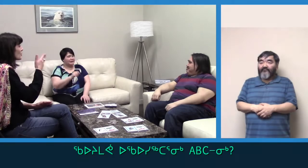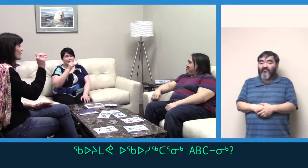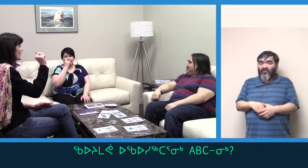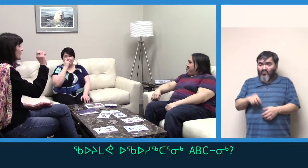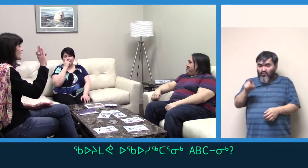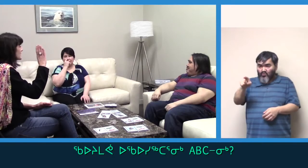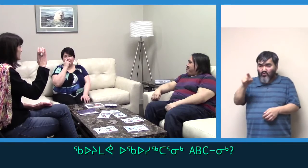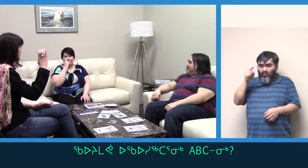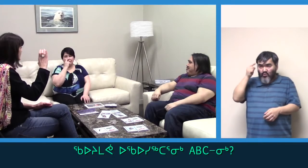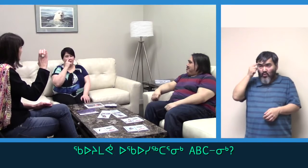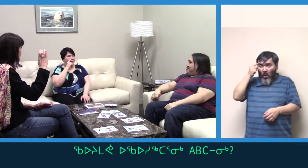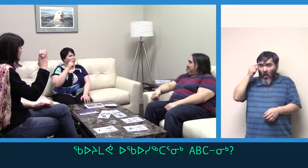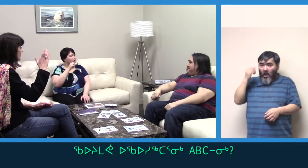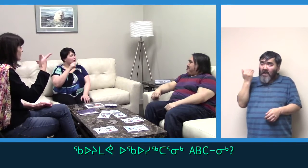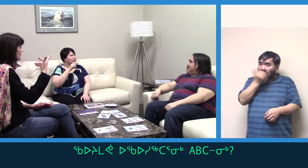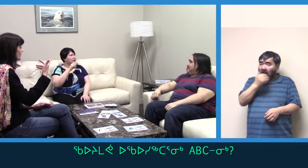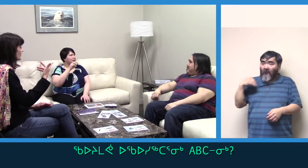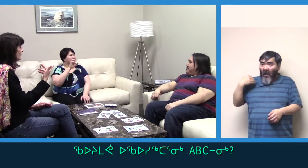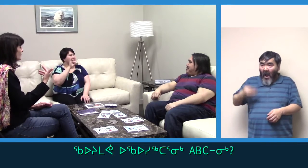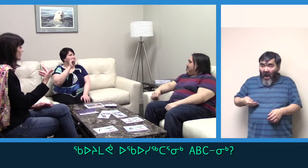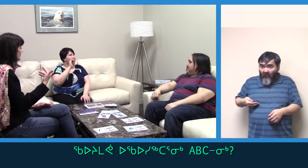Does she know the ABCs?